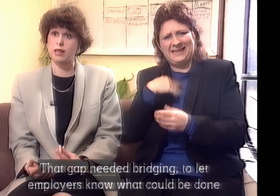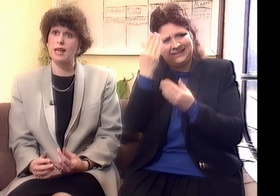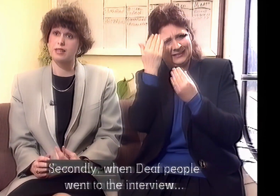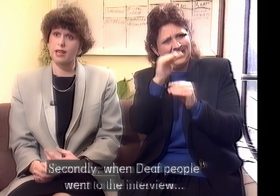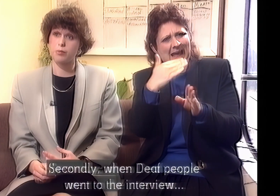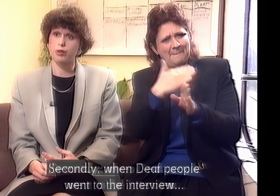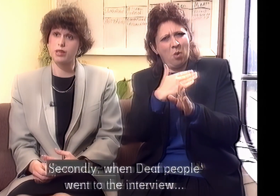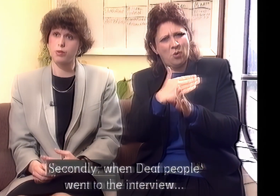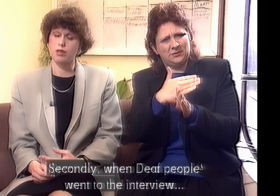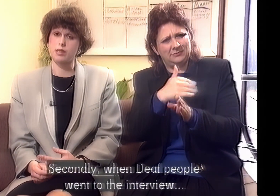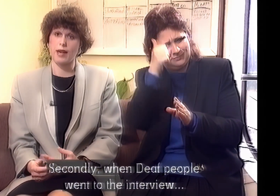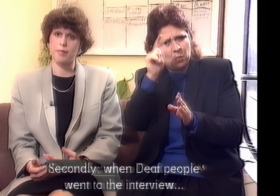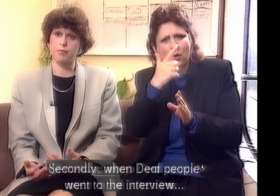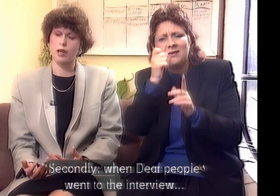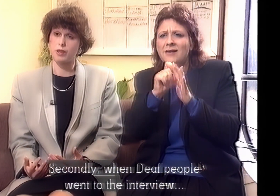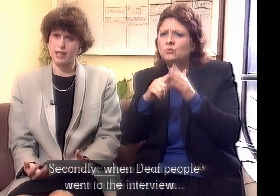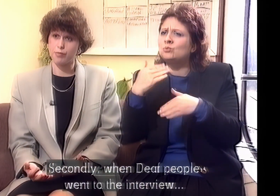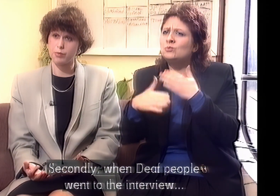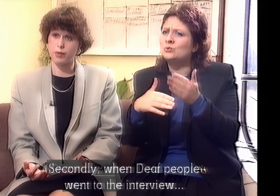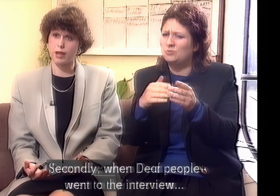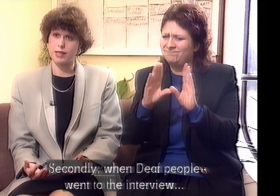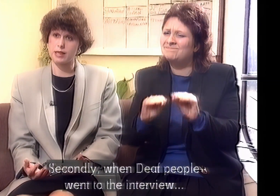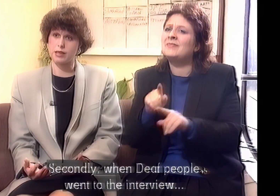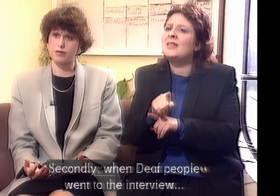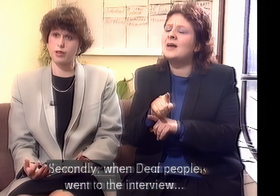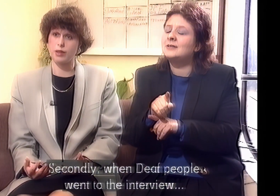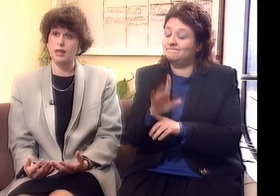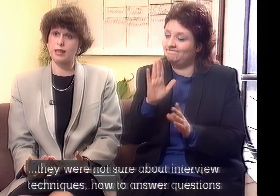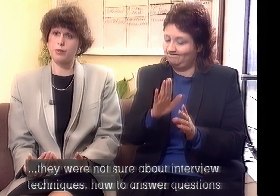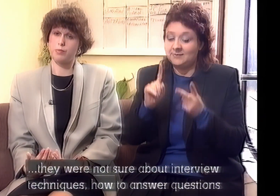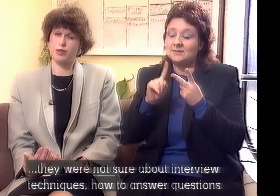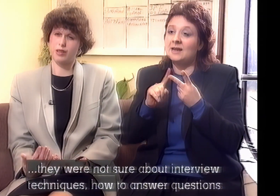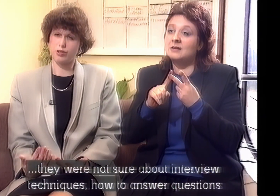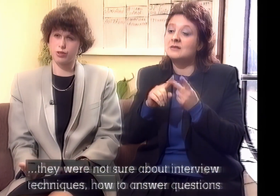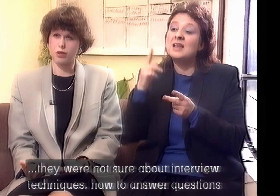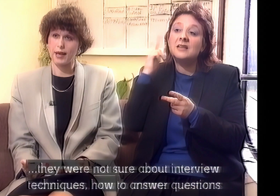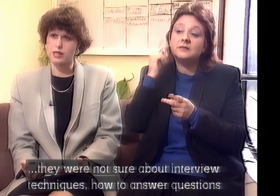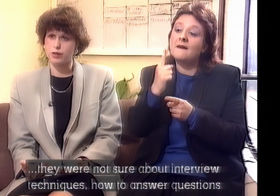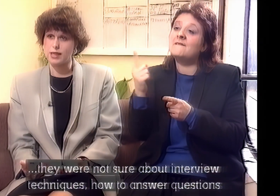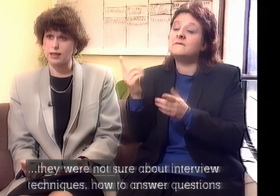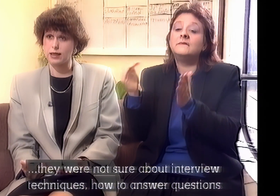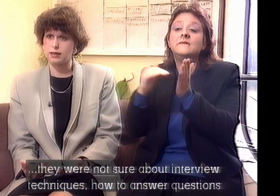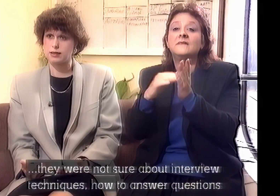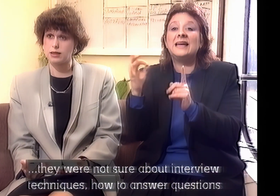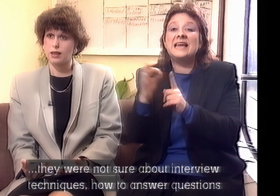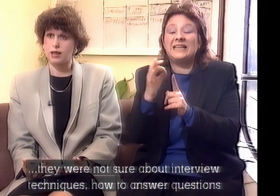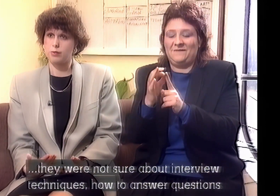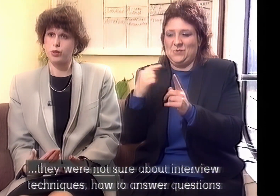The second point was with deaf people, when they went to the interview, they were not sure about interview techniques, what sort